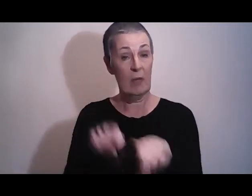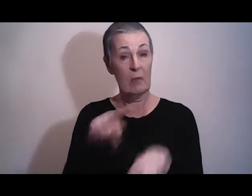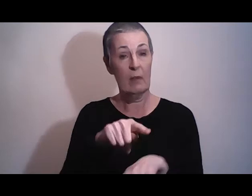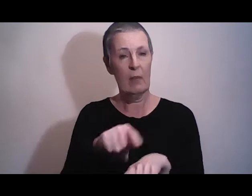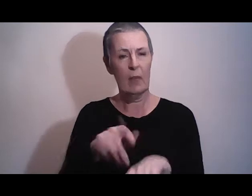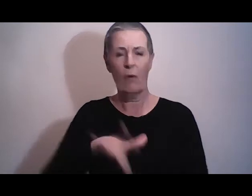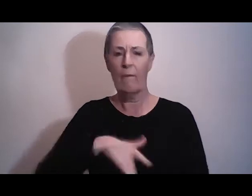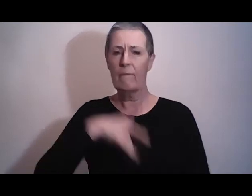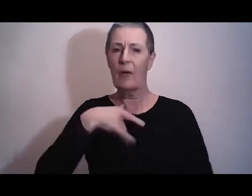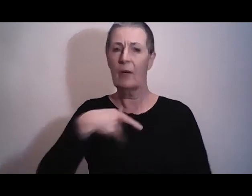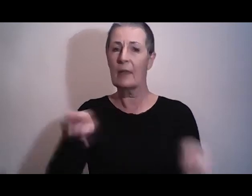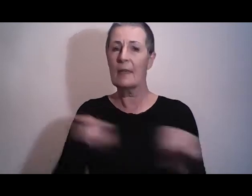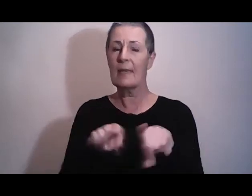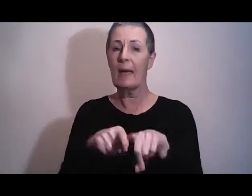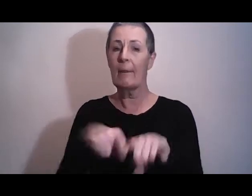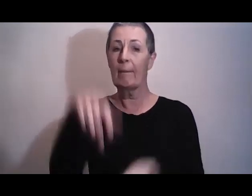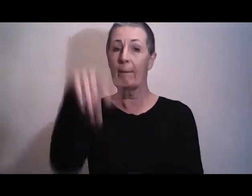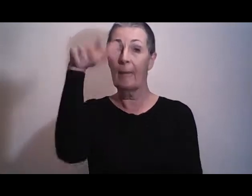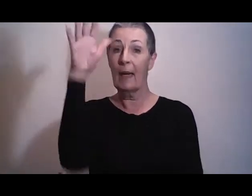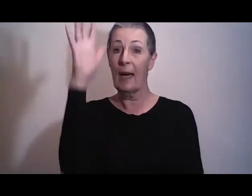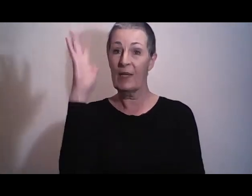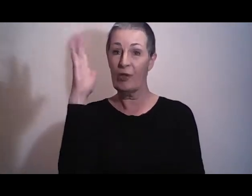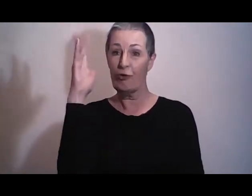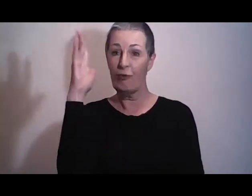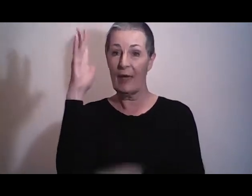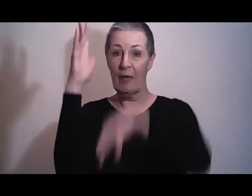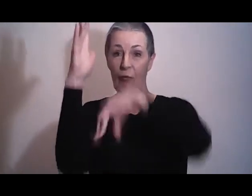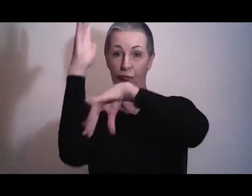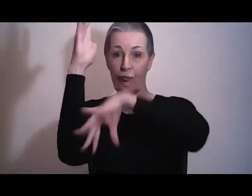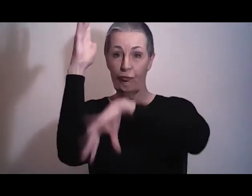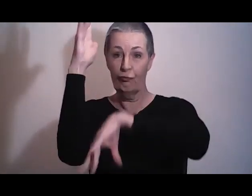like a tree, or rooted like a tree.